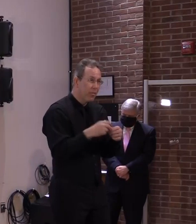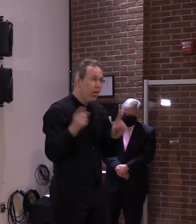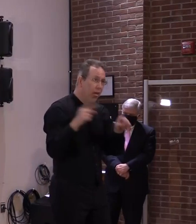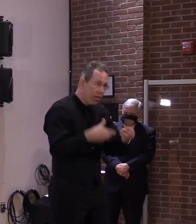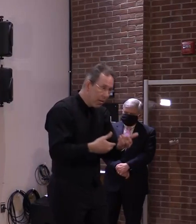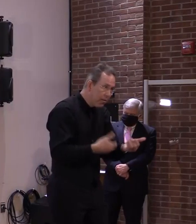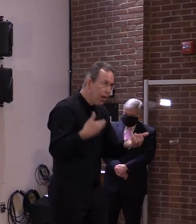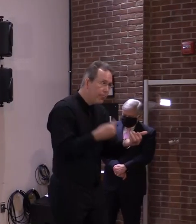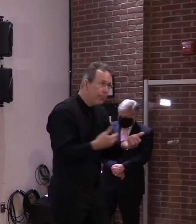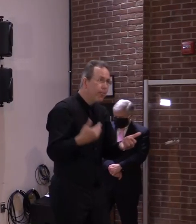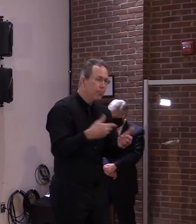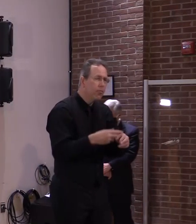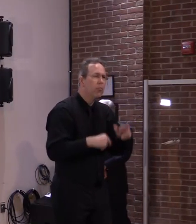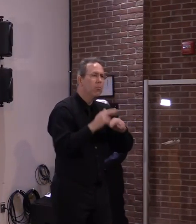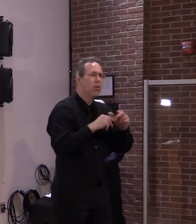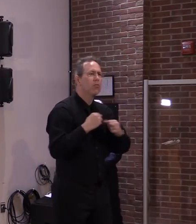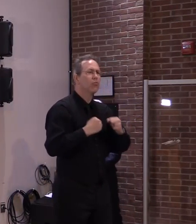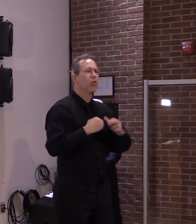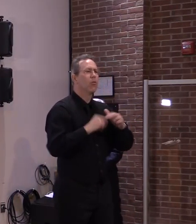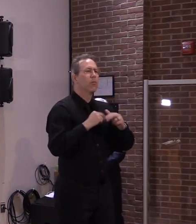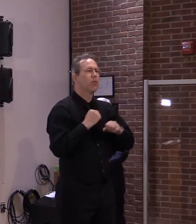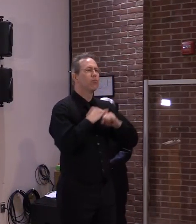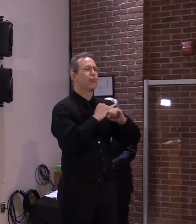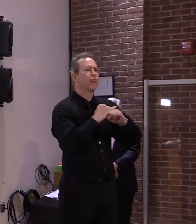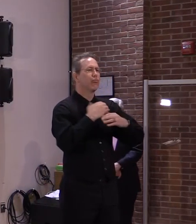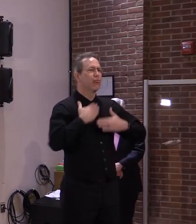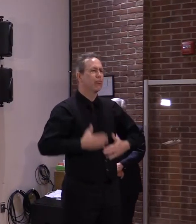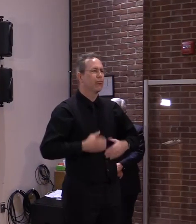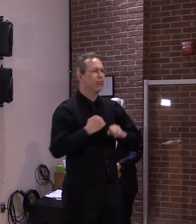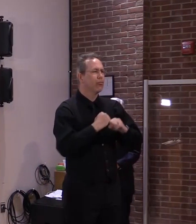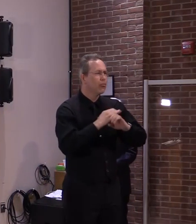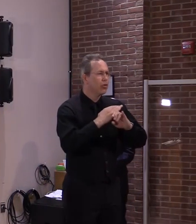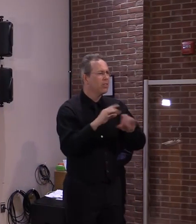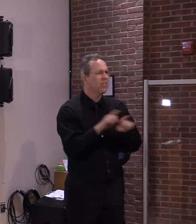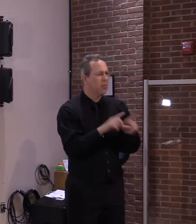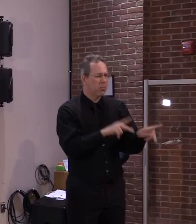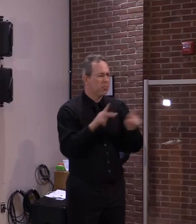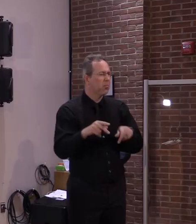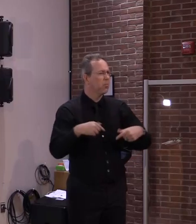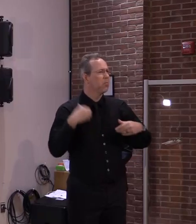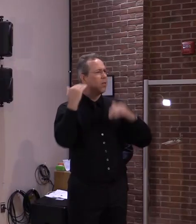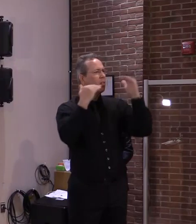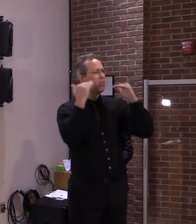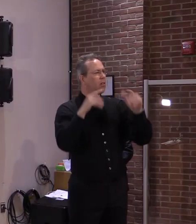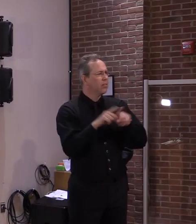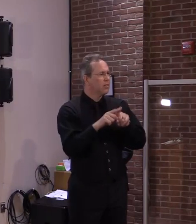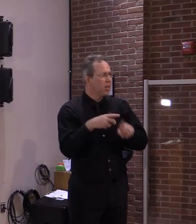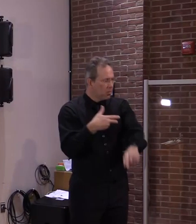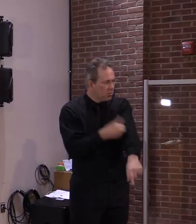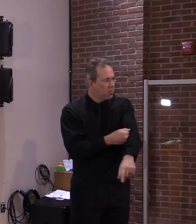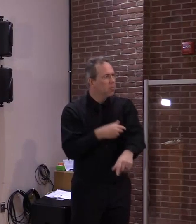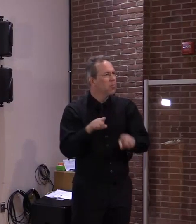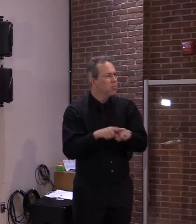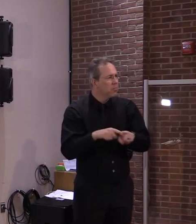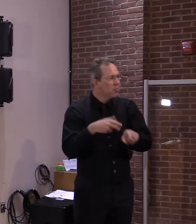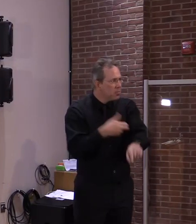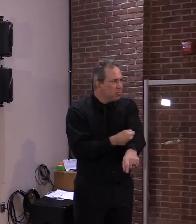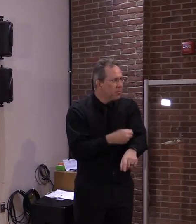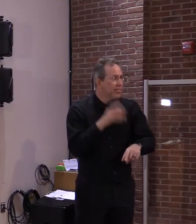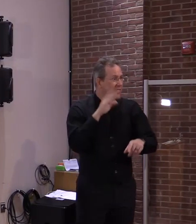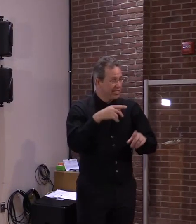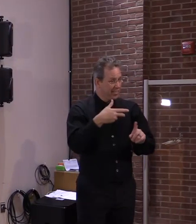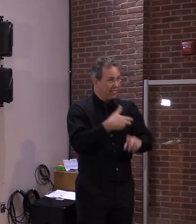this is just using basic vaccine and immunology science and understanding that the